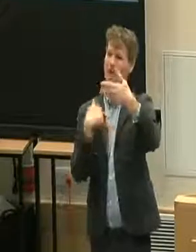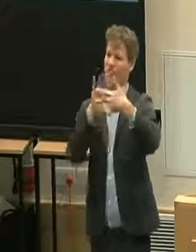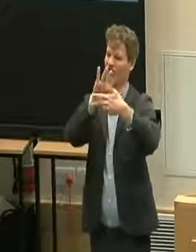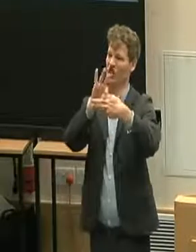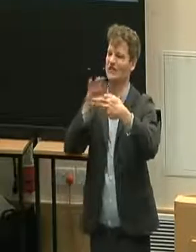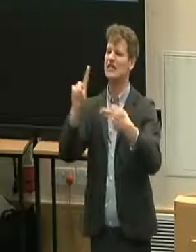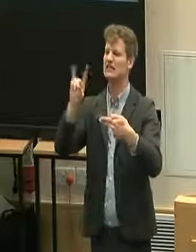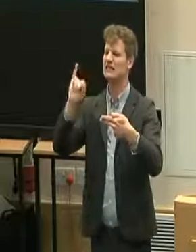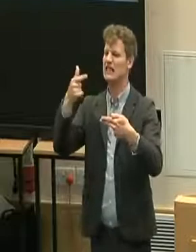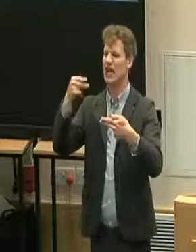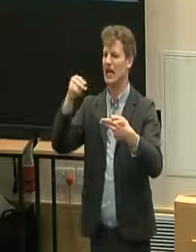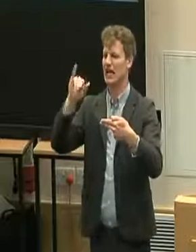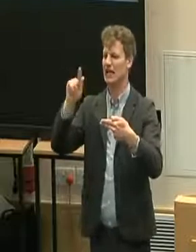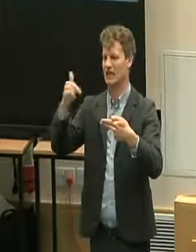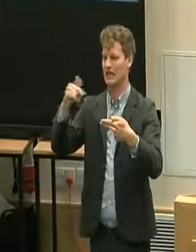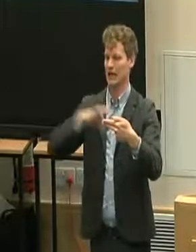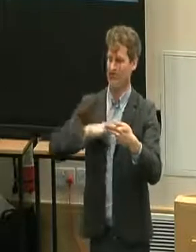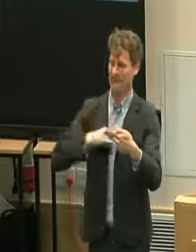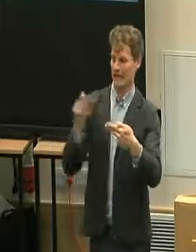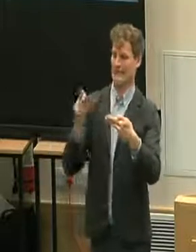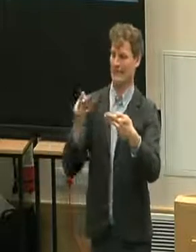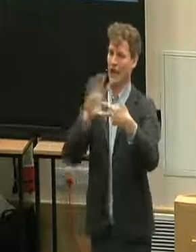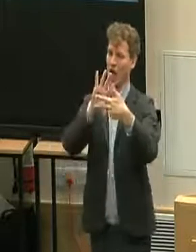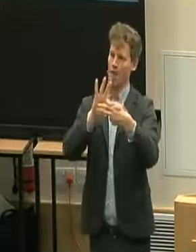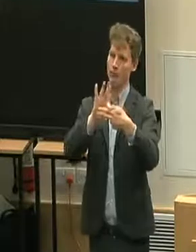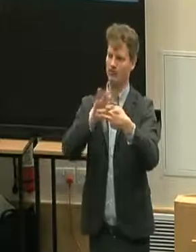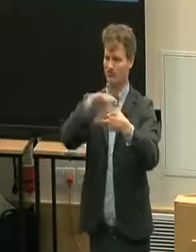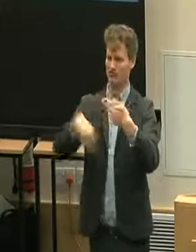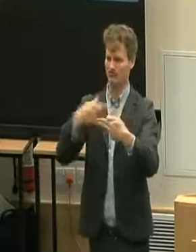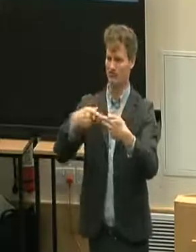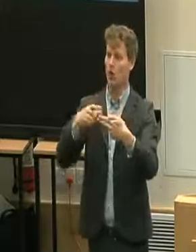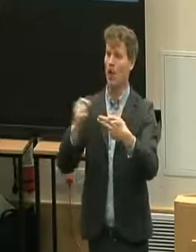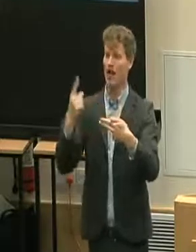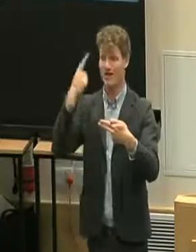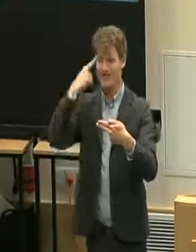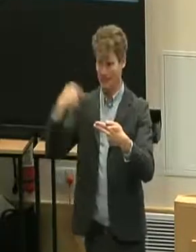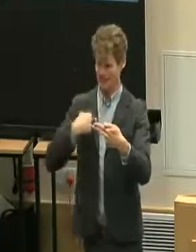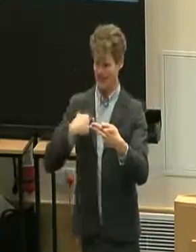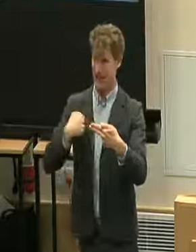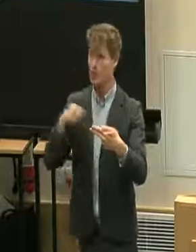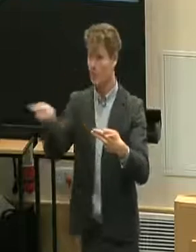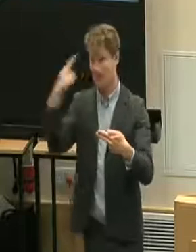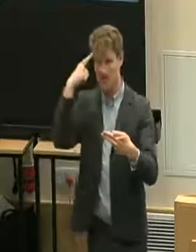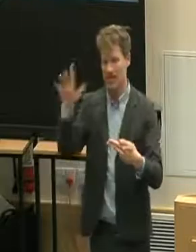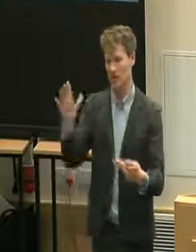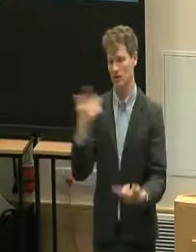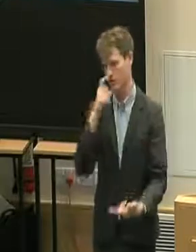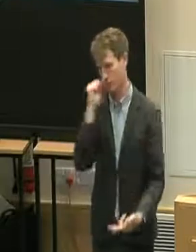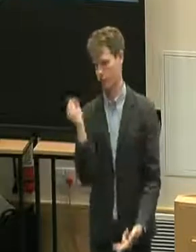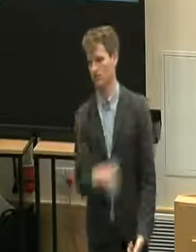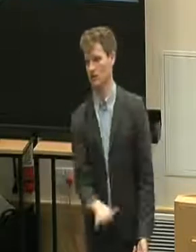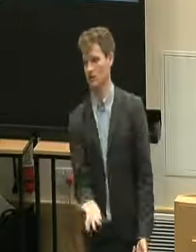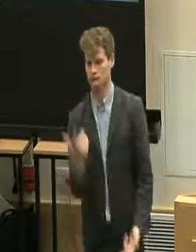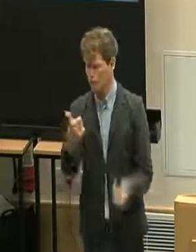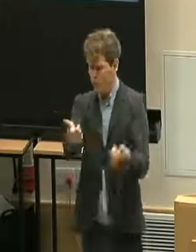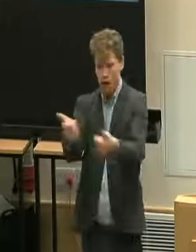whatever. And besides, this is just me. If you think, this is rubbish, I would do it different, it's up to you. I see